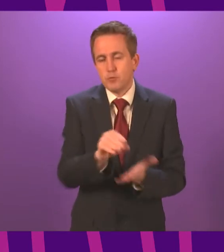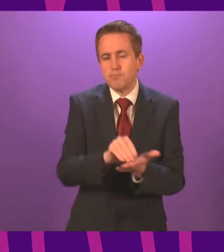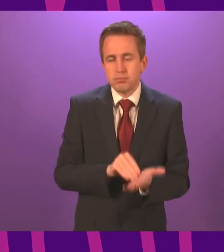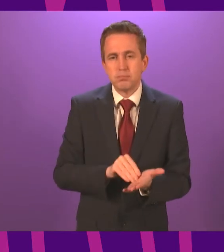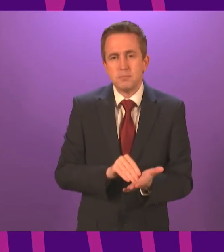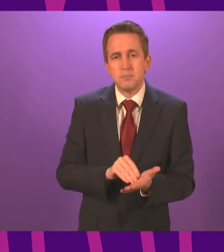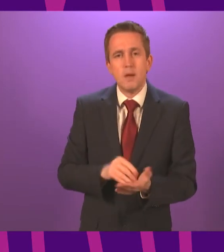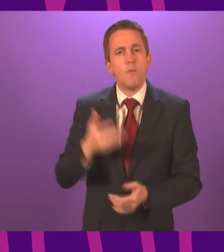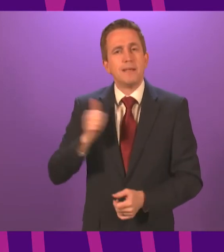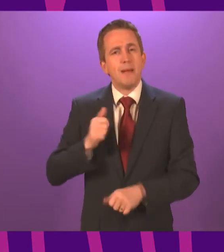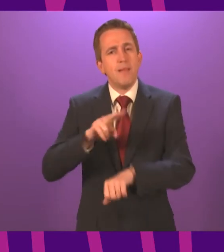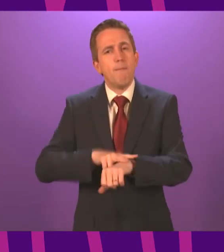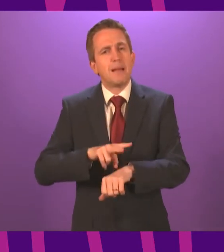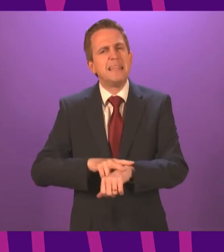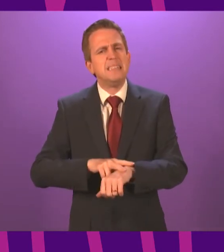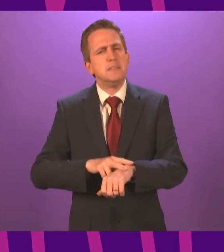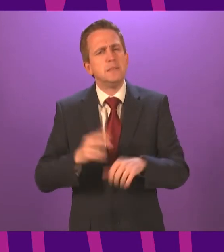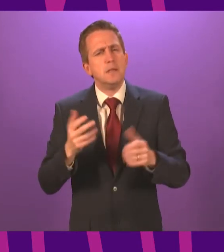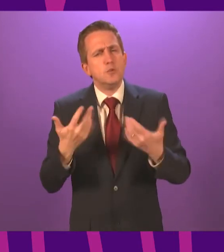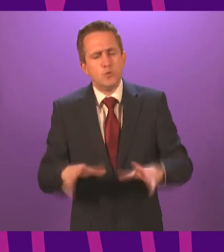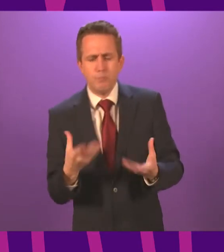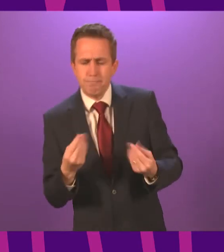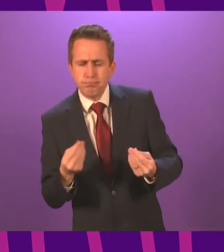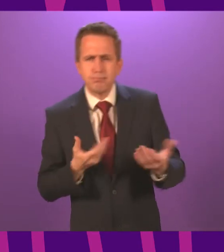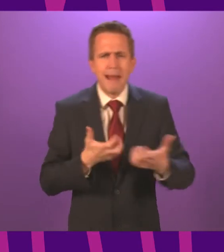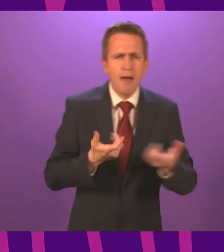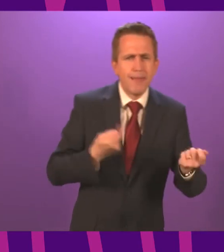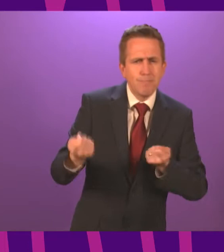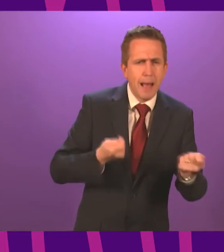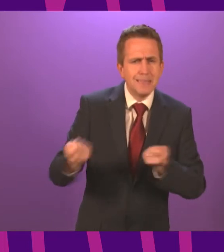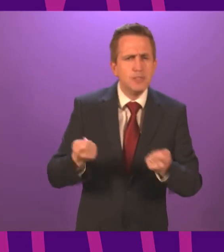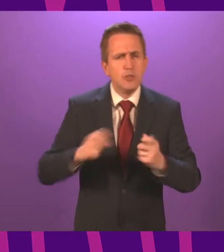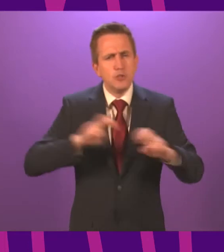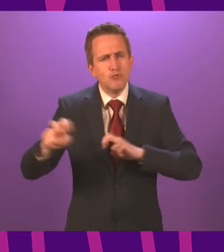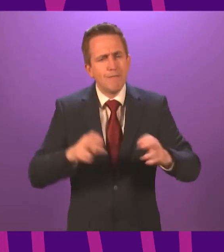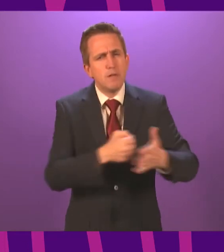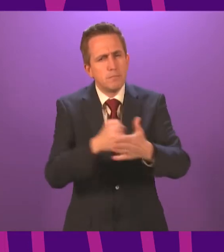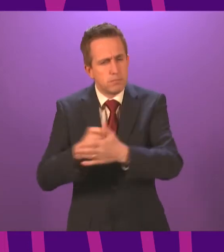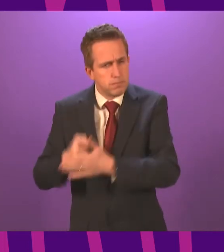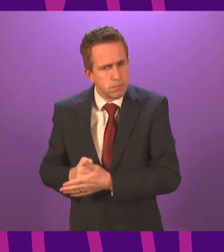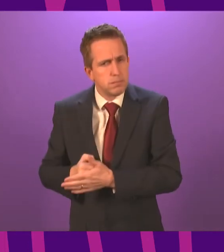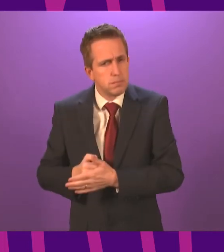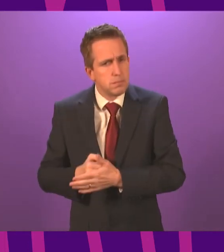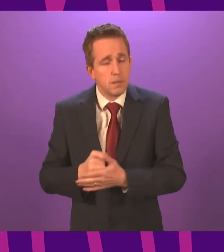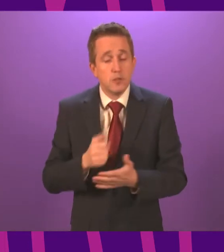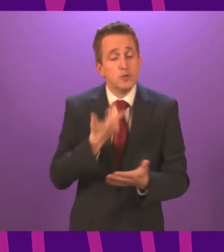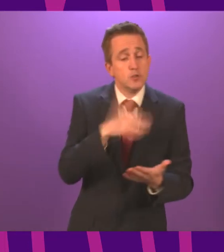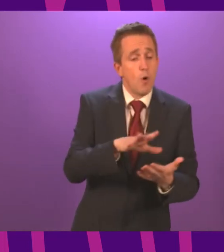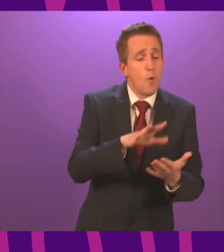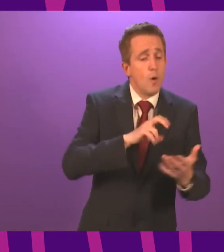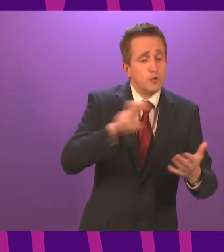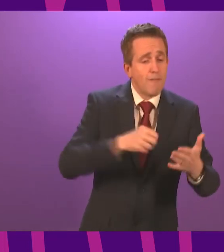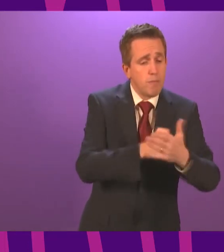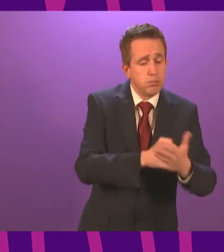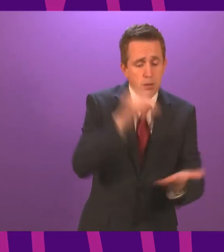and the indication that they will adopt the same approach for the travel restrictions. Putting it in law does make